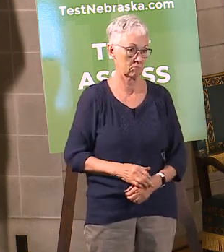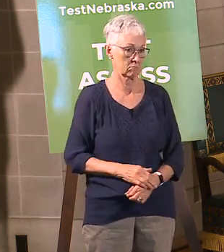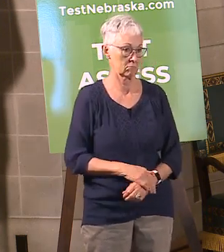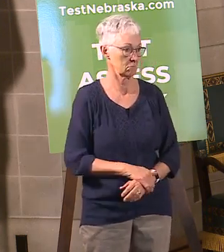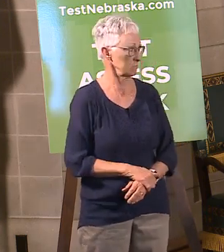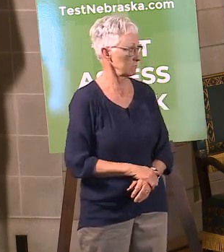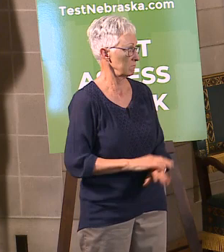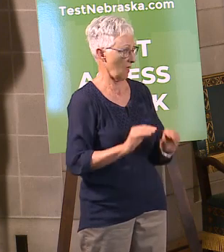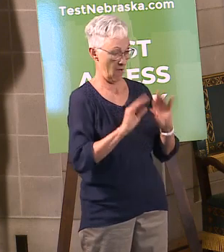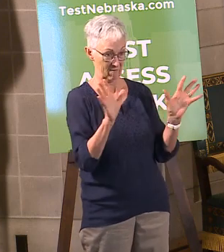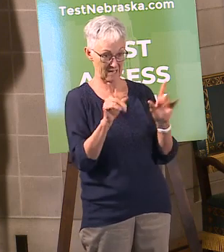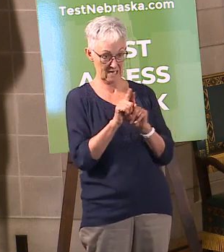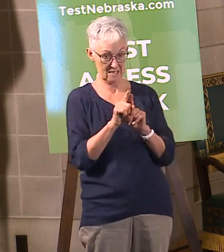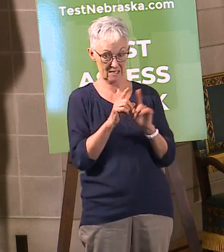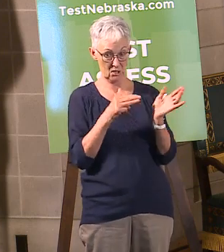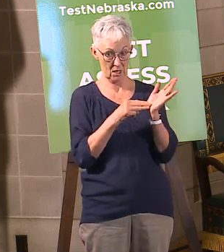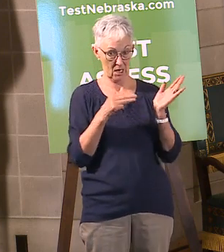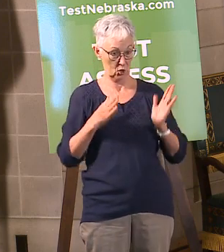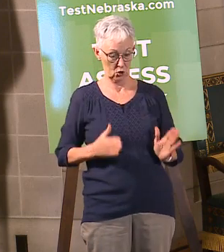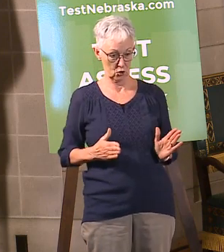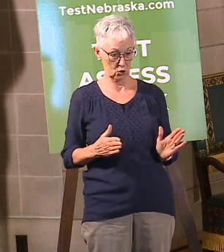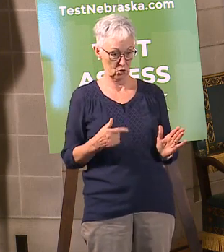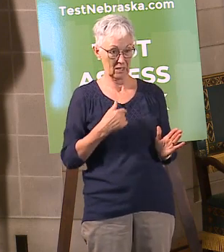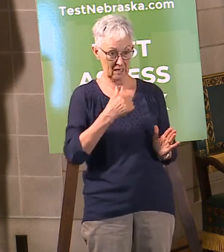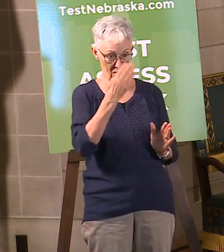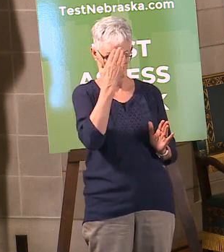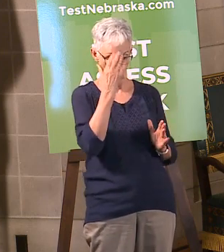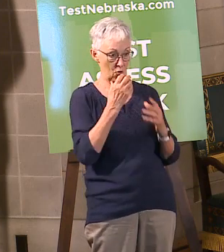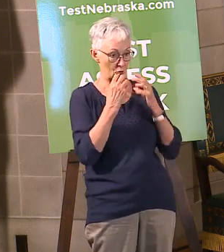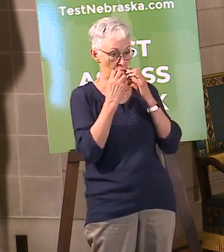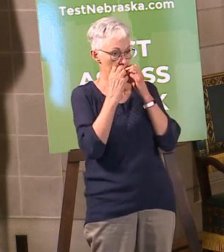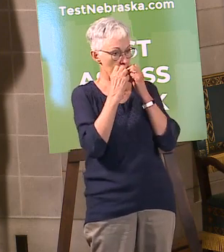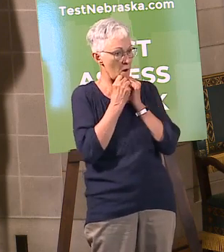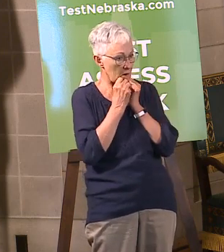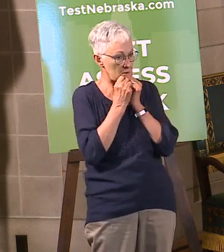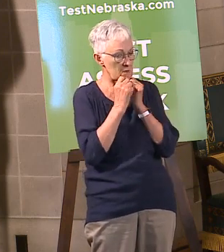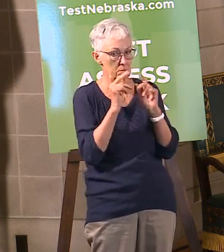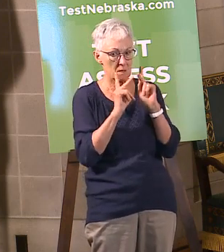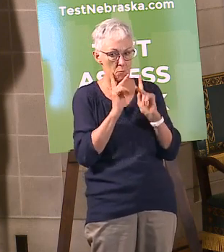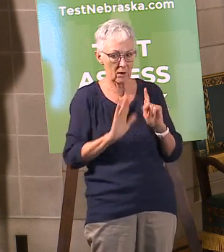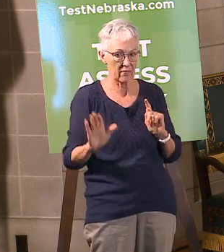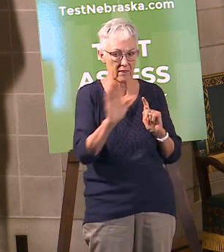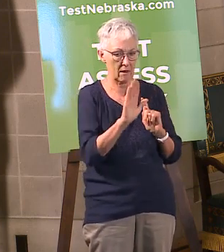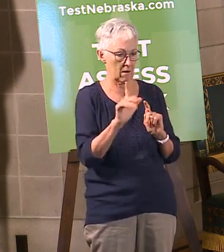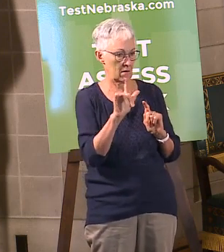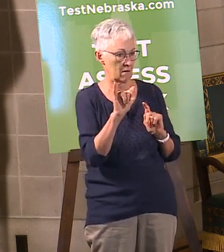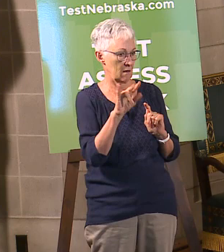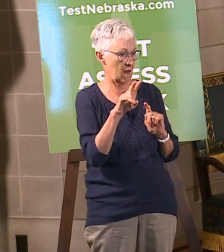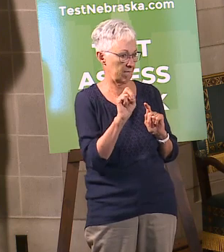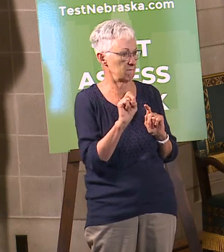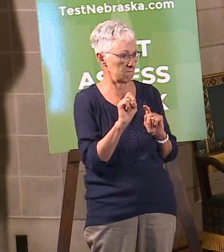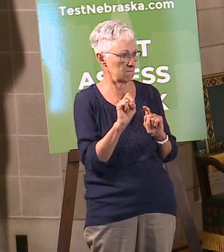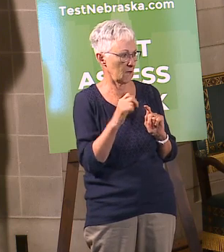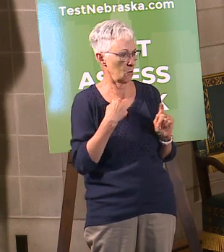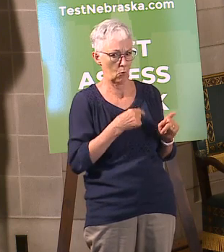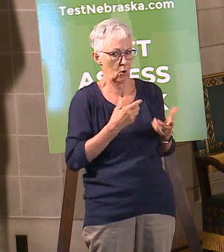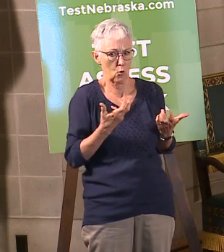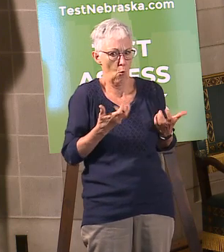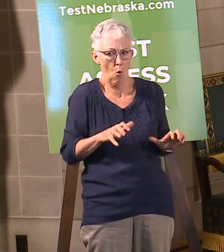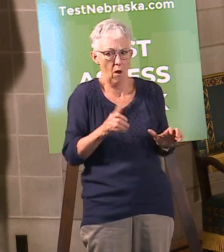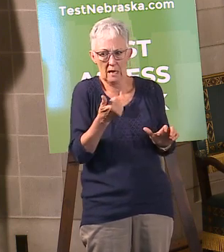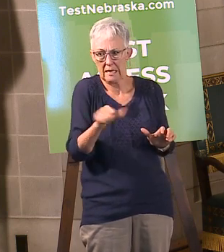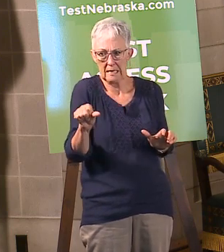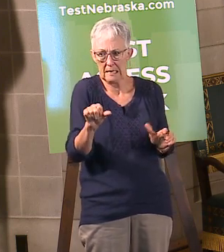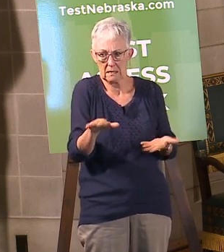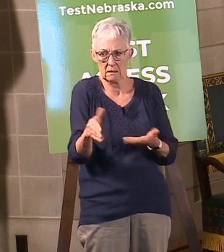know, as a doctor, I know how precious life is, and we don't want any deaths. You know, whenever